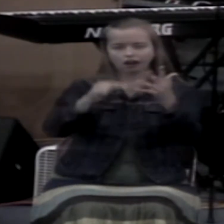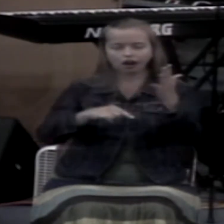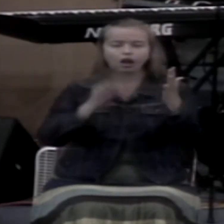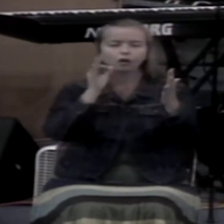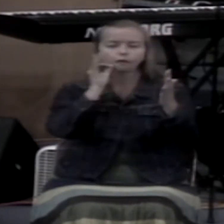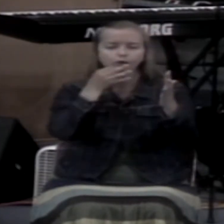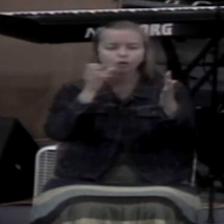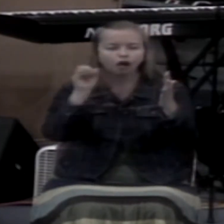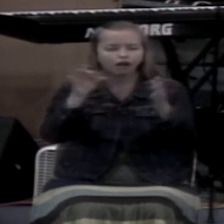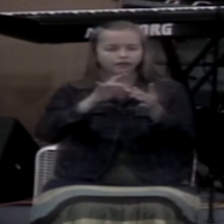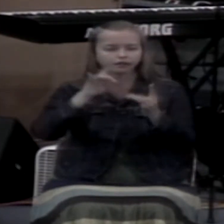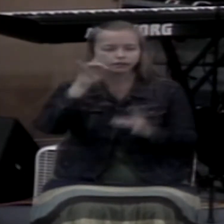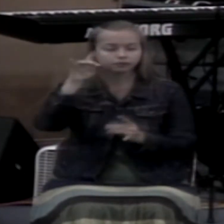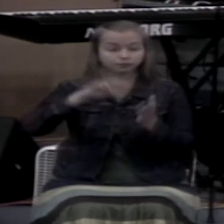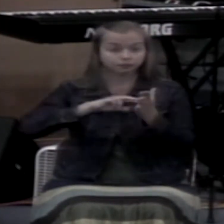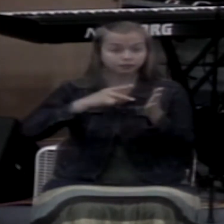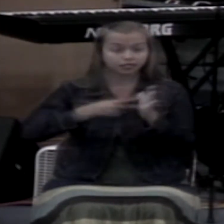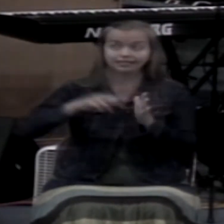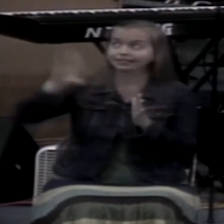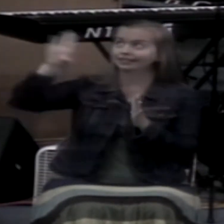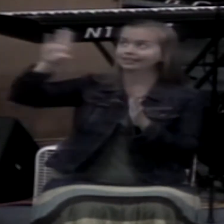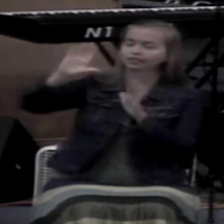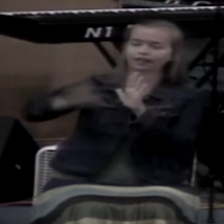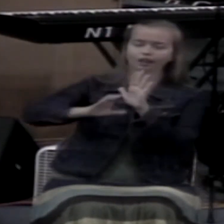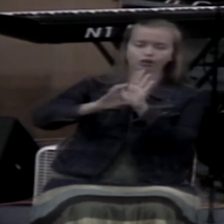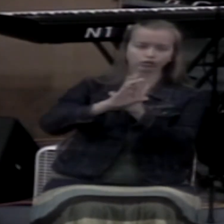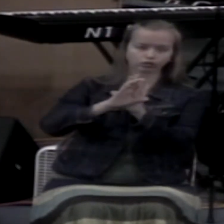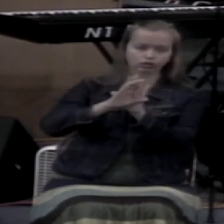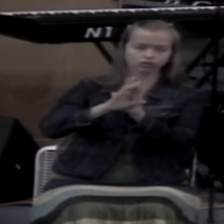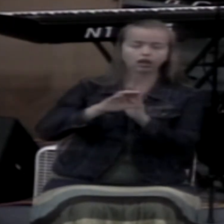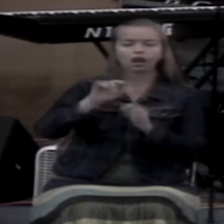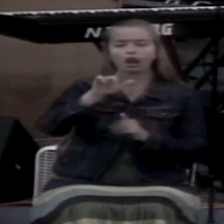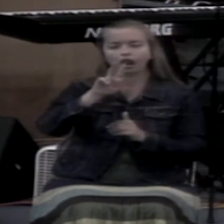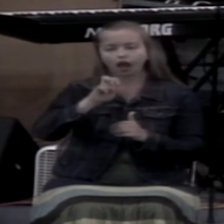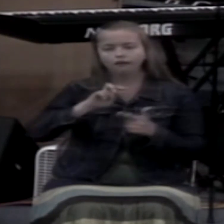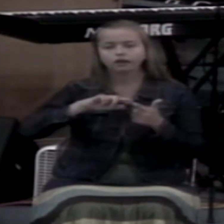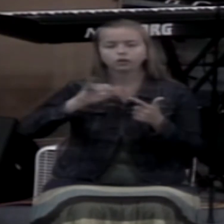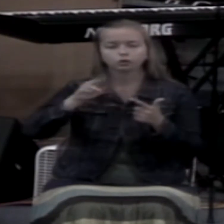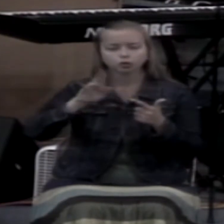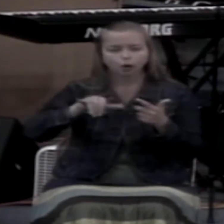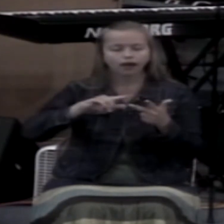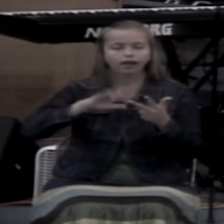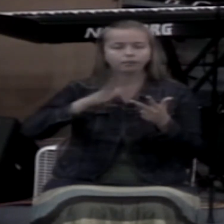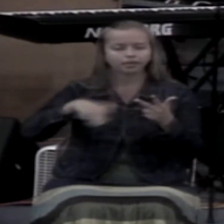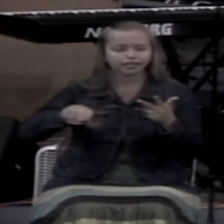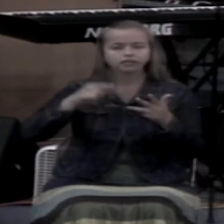is love, joy, peace, long-suffering, gentleness, goodness, faith,